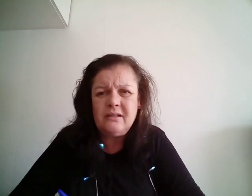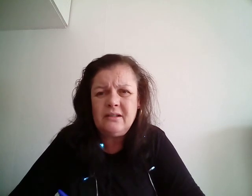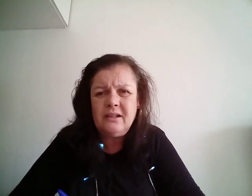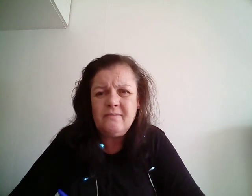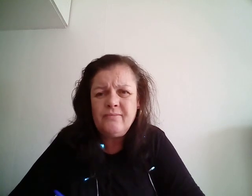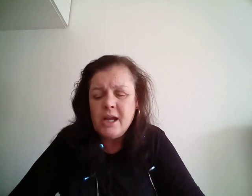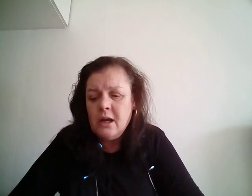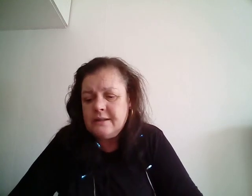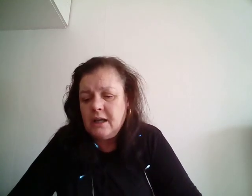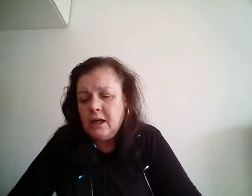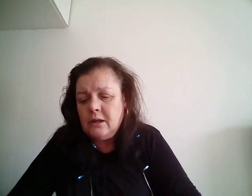long. So,